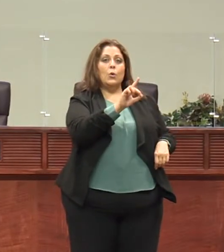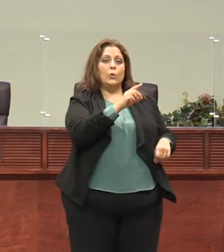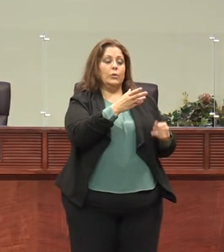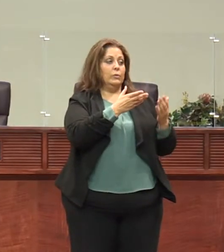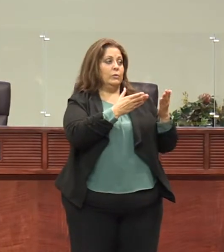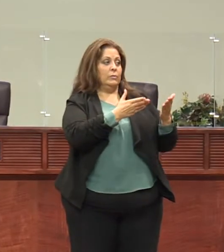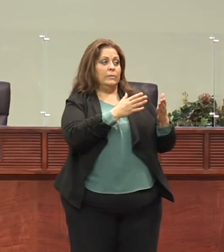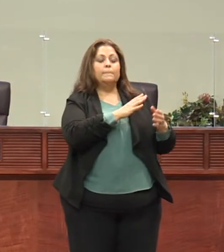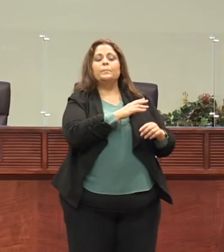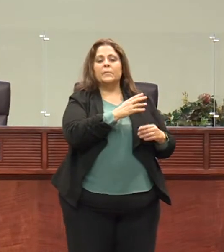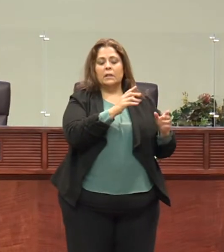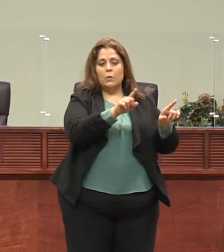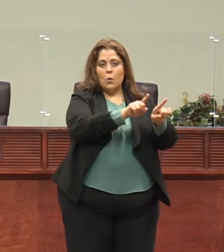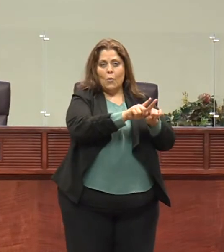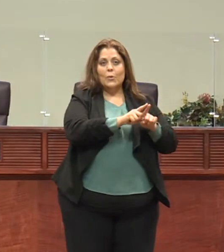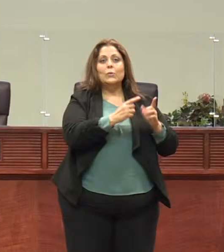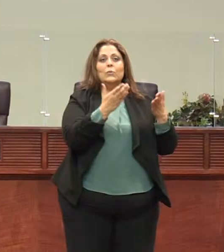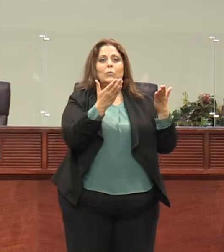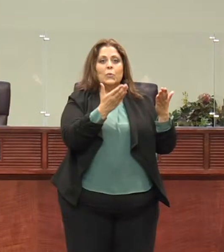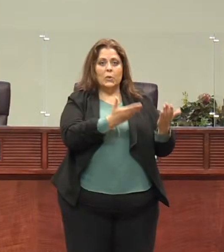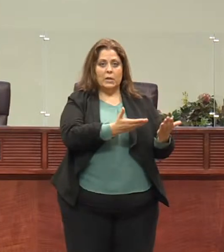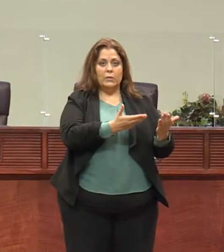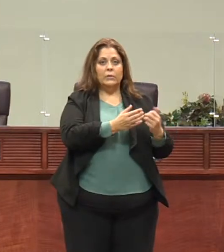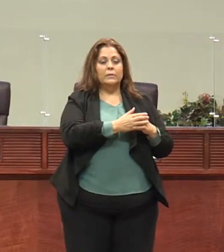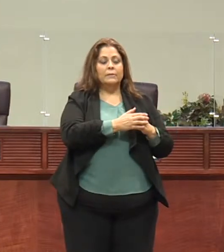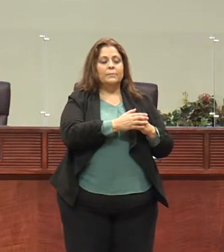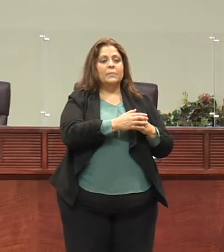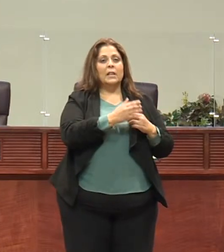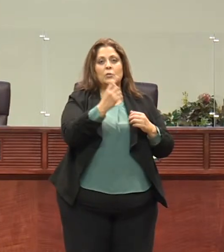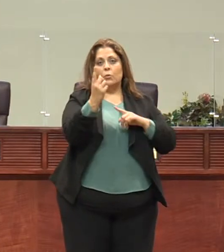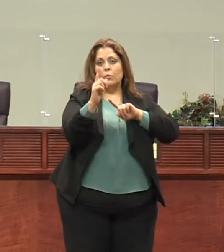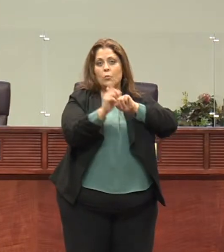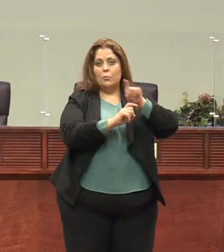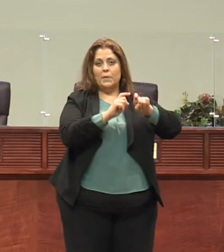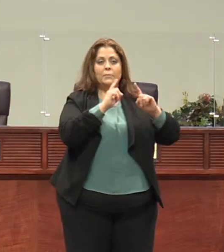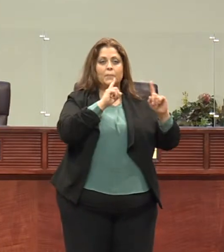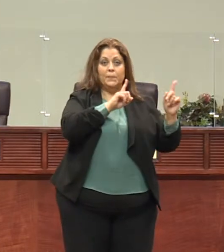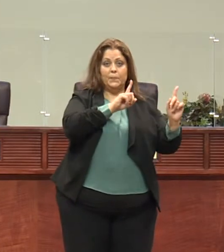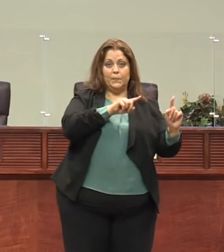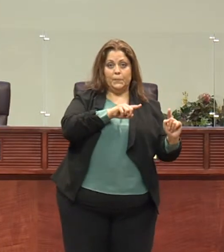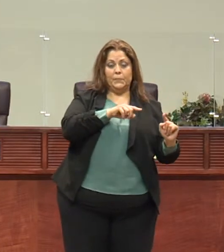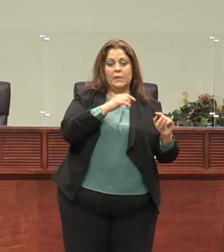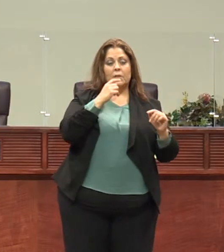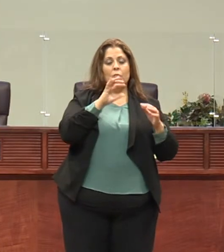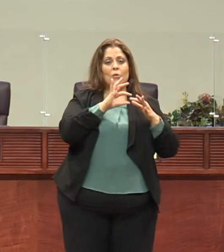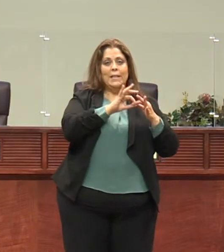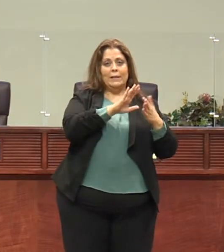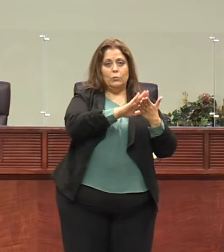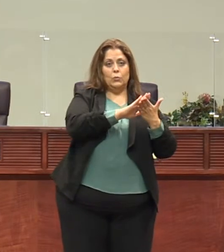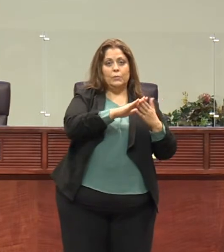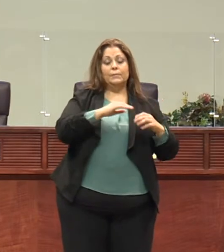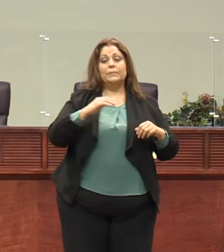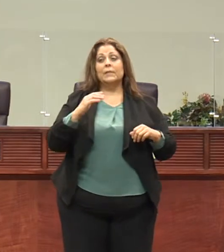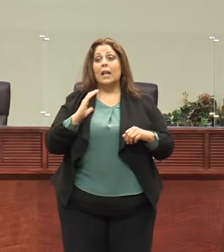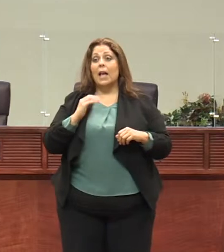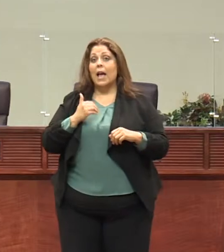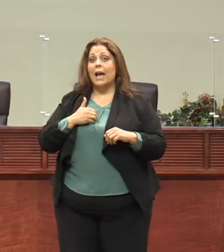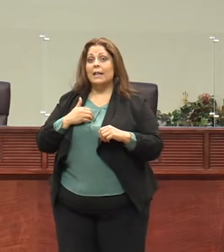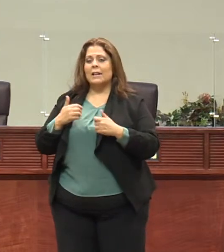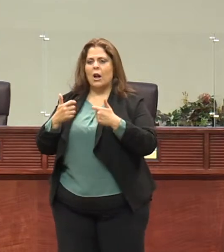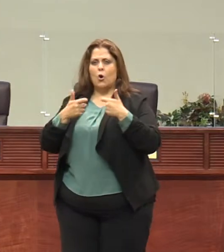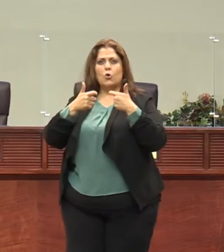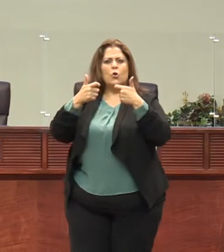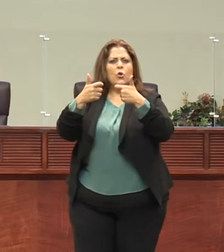joined us here, and he would be available to respond to any questions from the schools. And then from our utilities